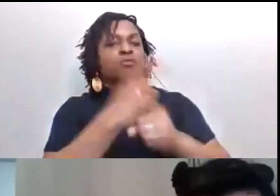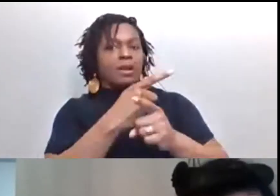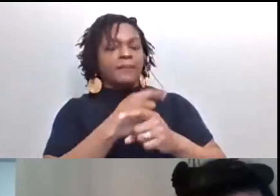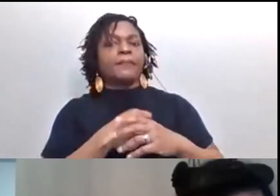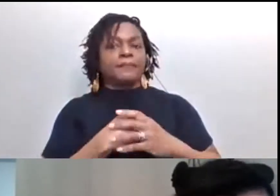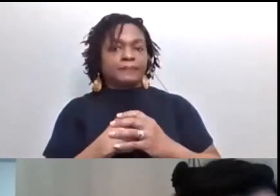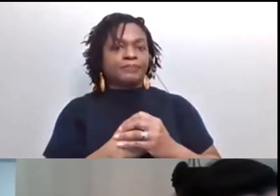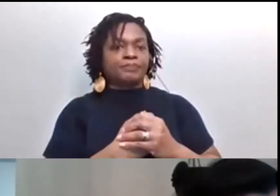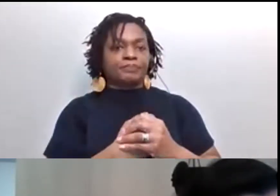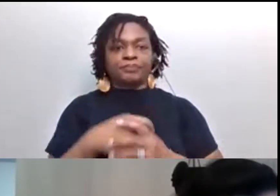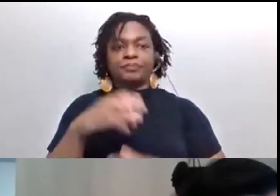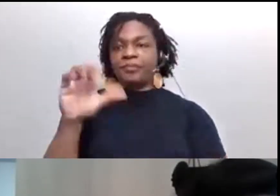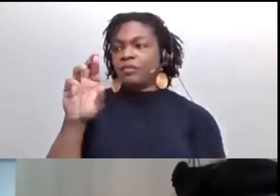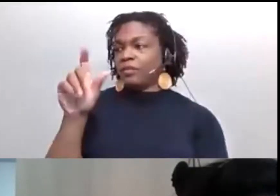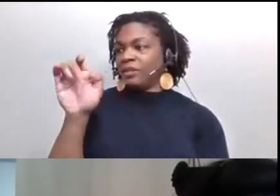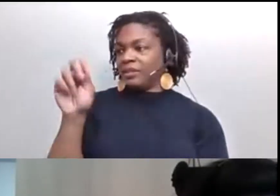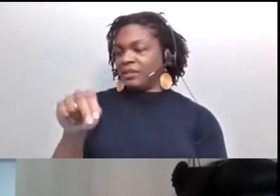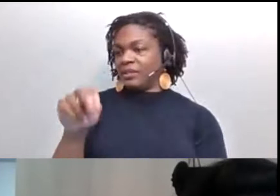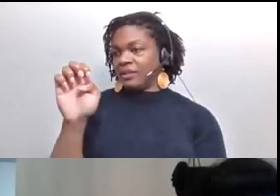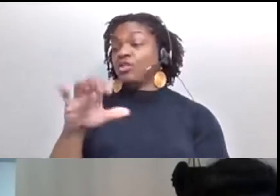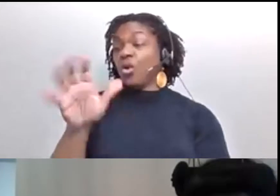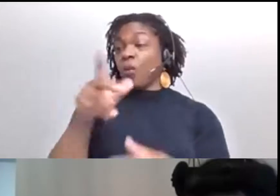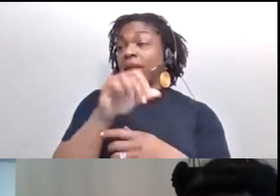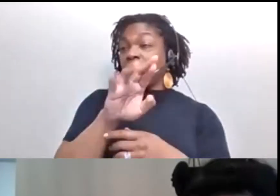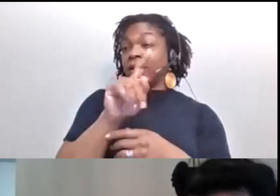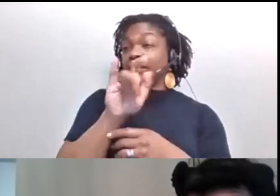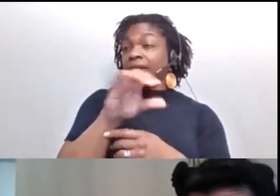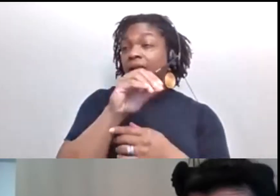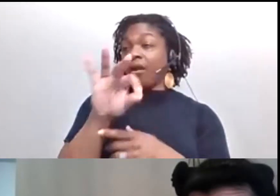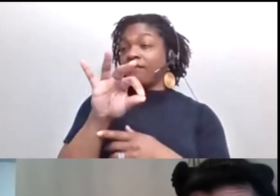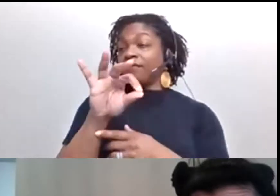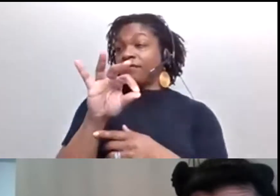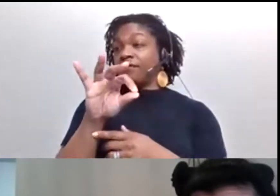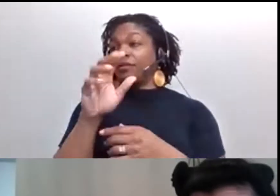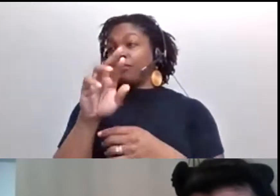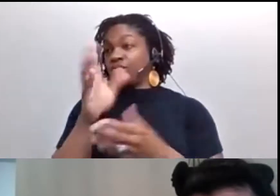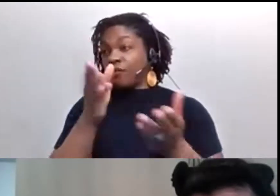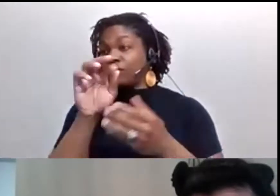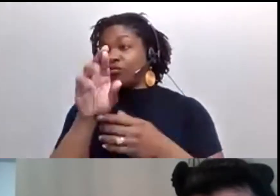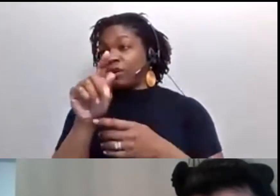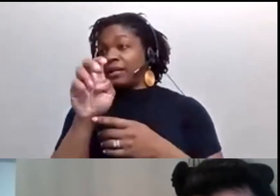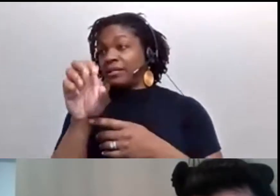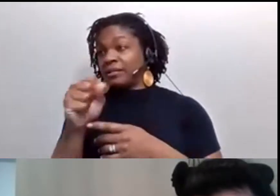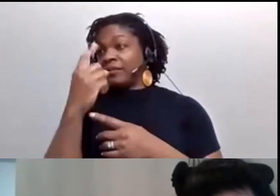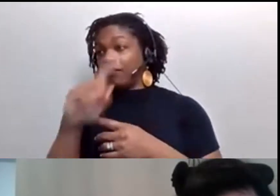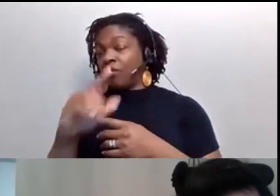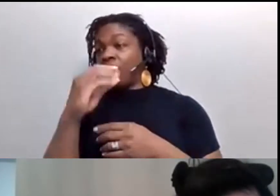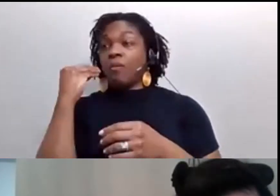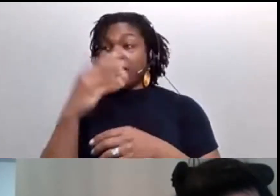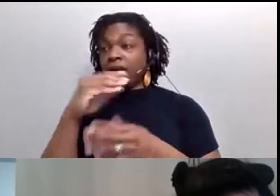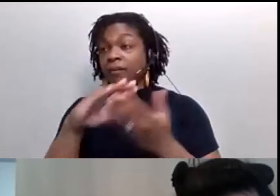So parity of service rates for home and community-based services and ICF-DDs. For